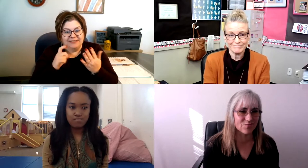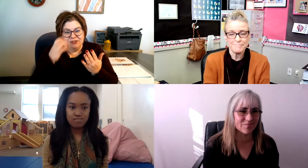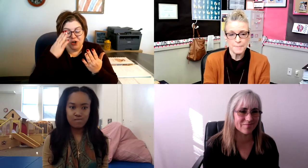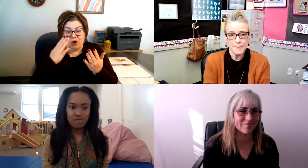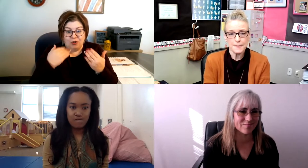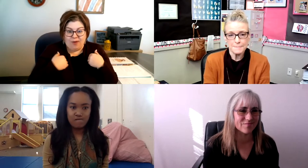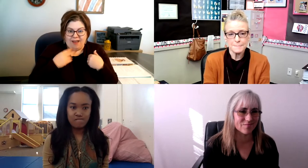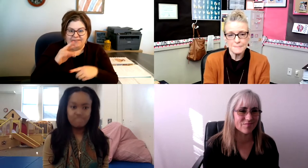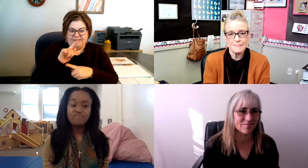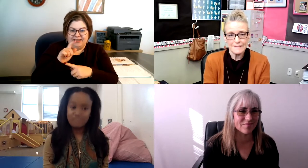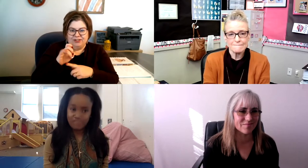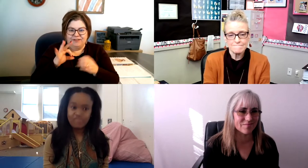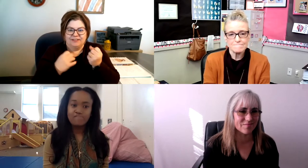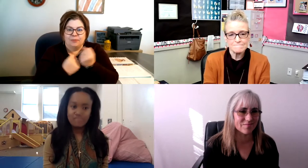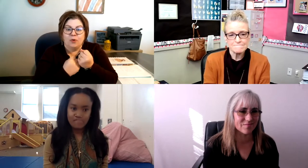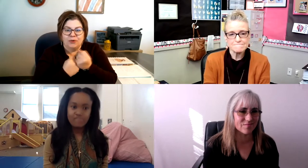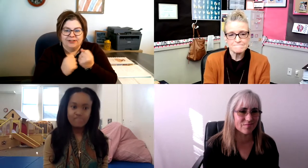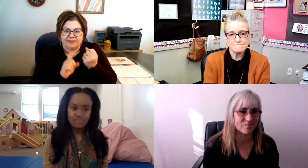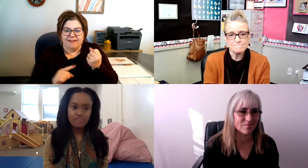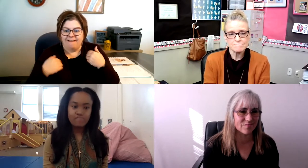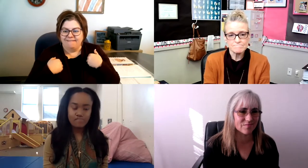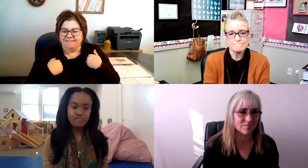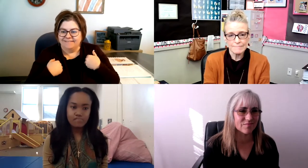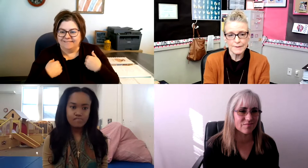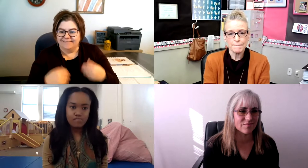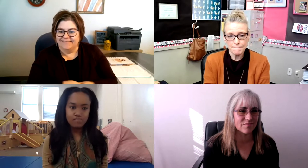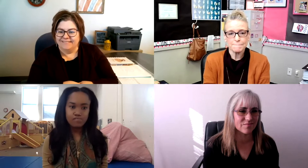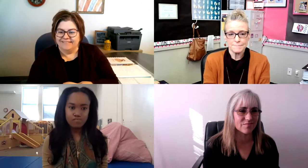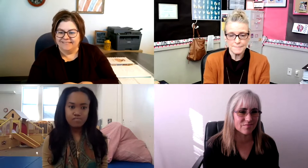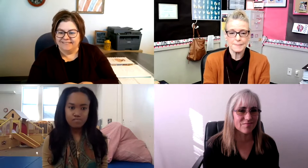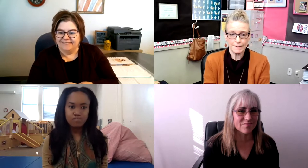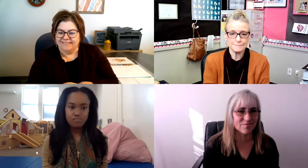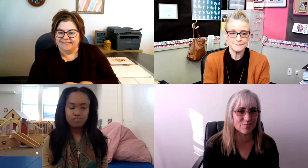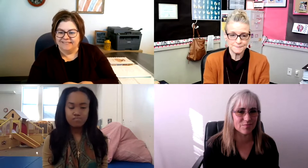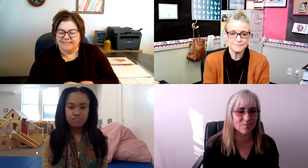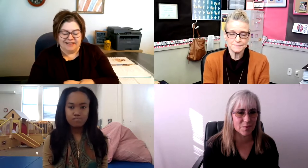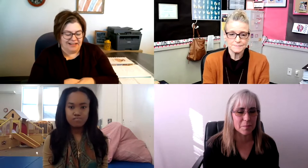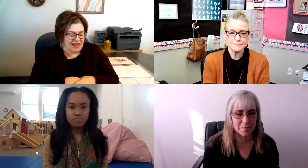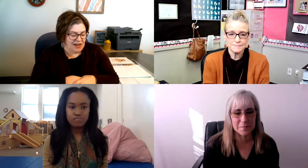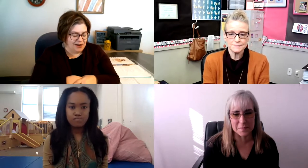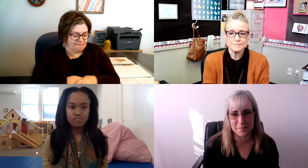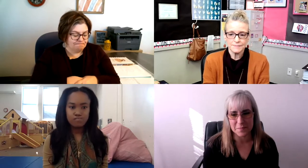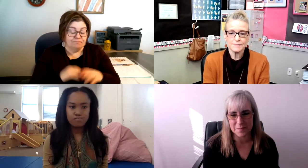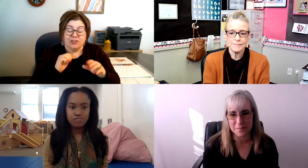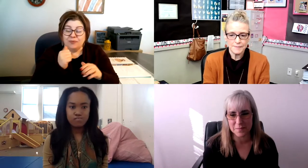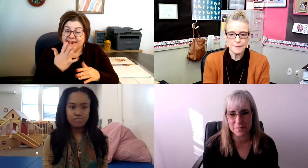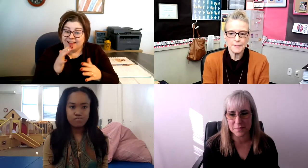it takes a village, you know, it's nice for the family to know that they have a village of supporters to help them.